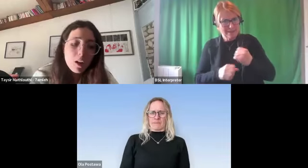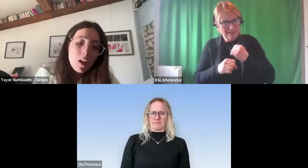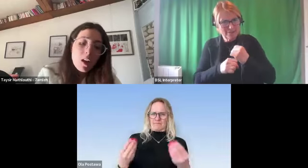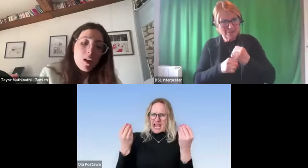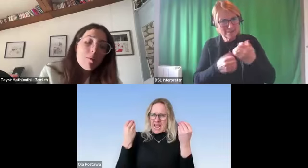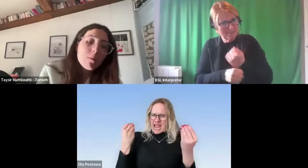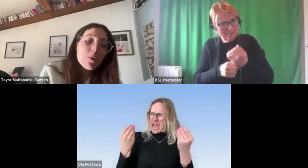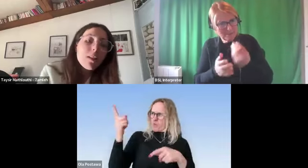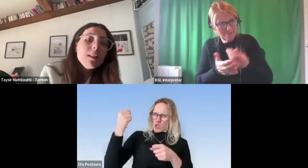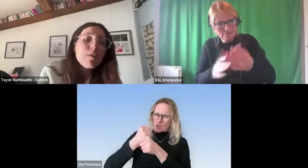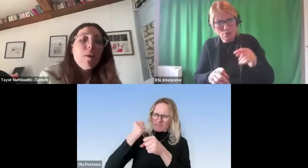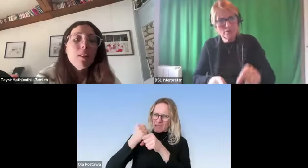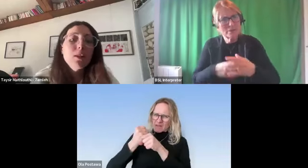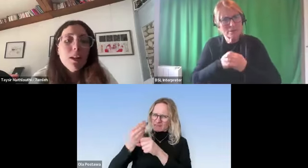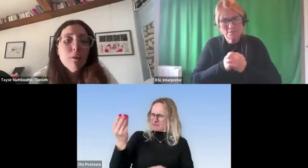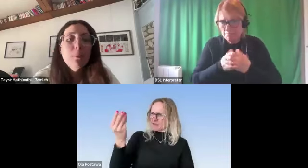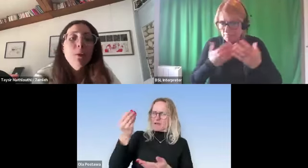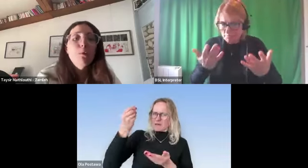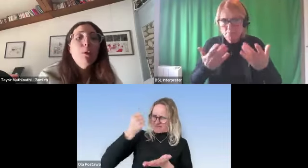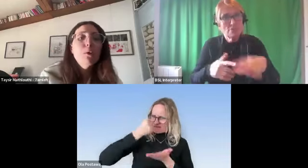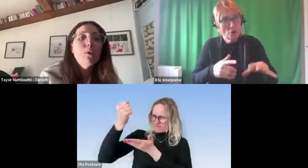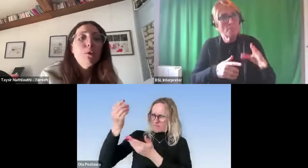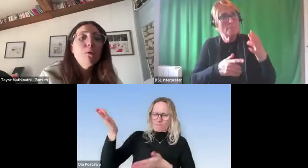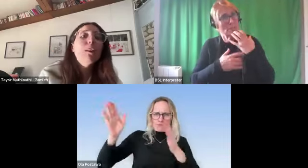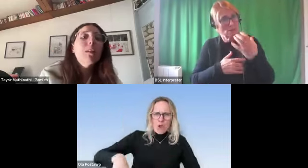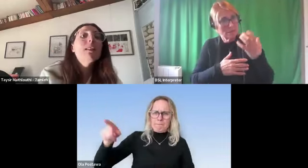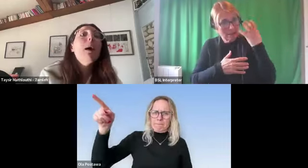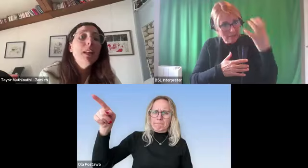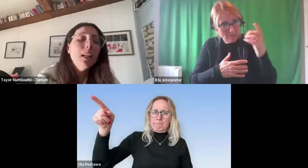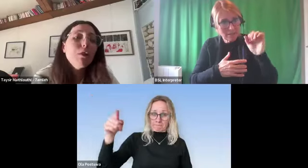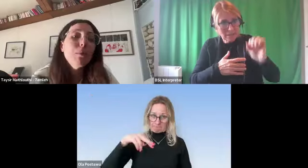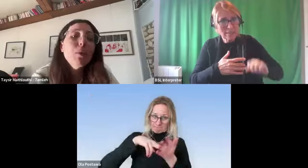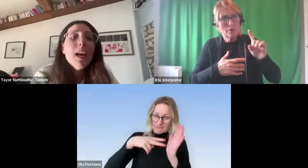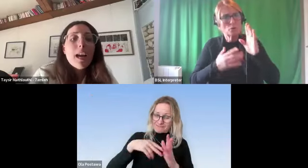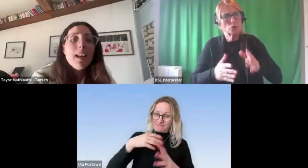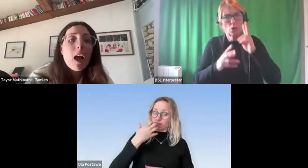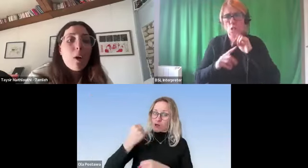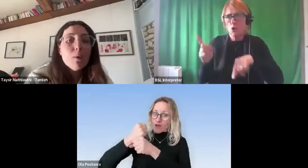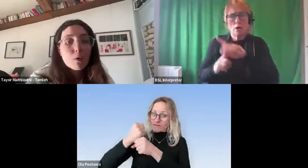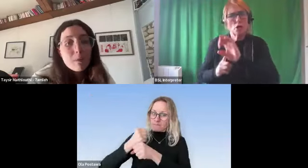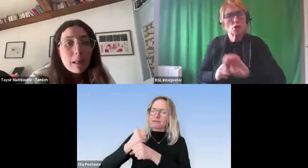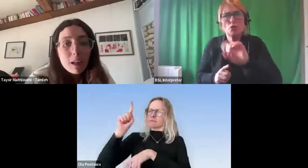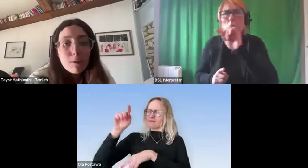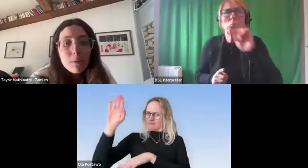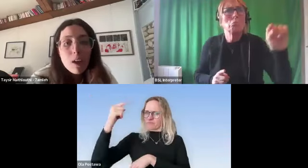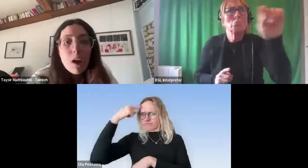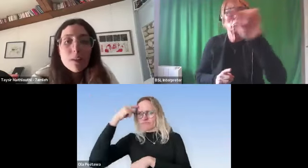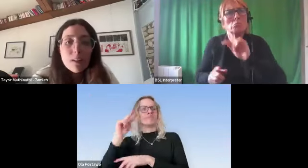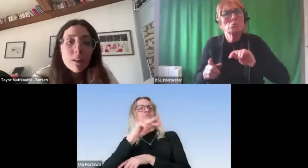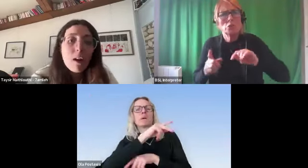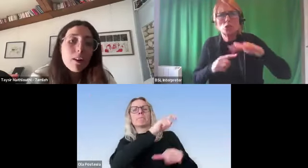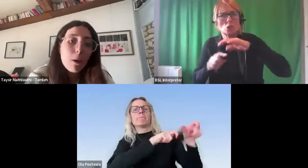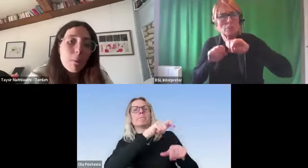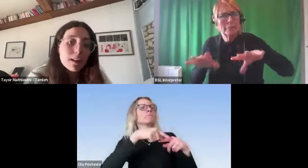war. So this is from the Israeli government, but we also should look at what's happening in Europe and how social media platforms